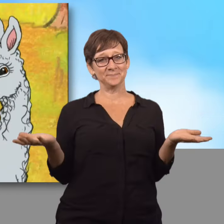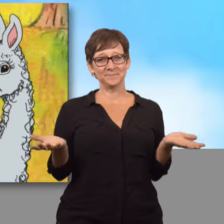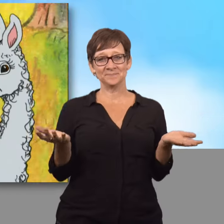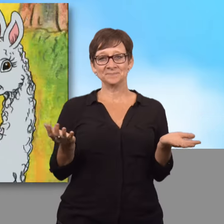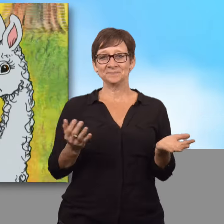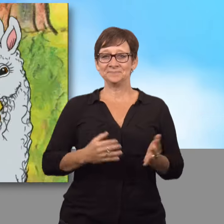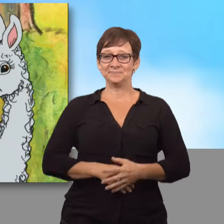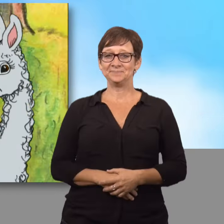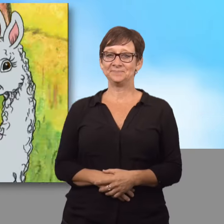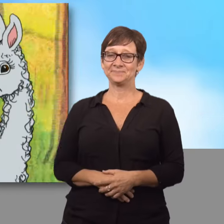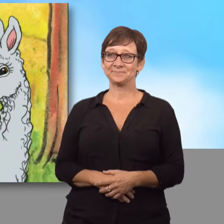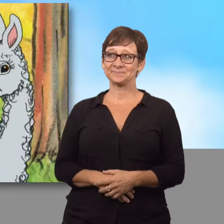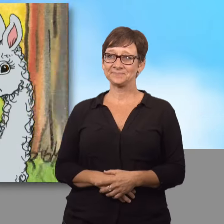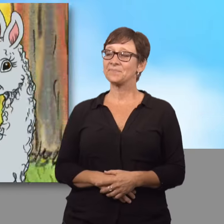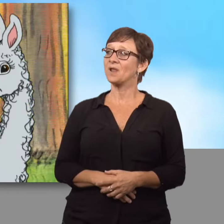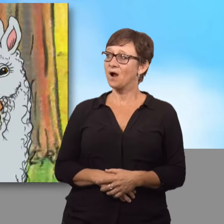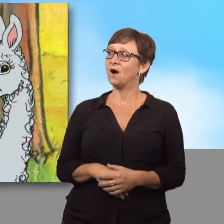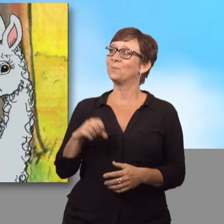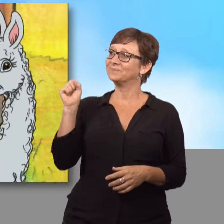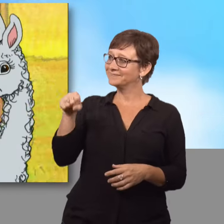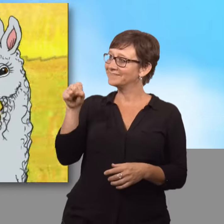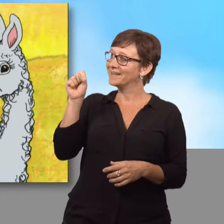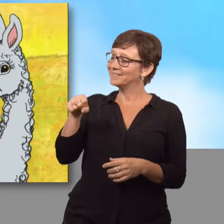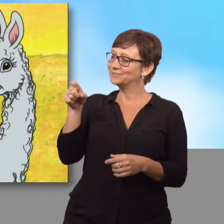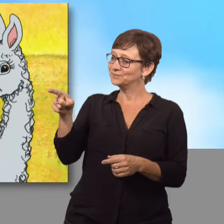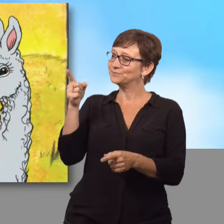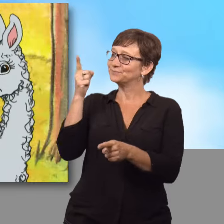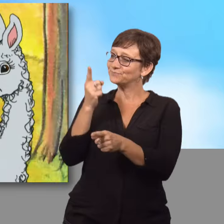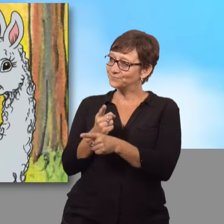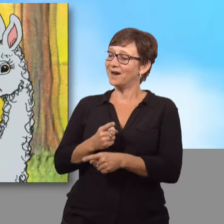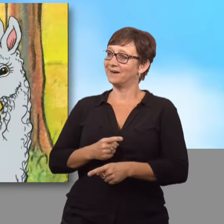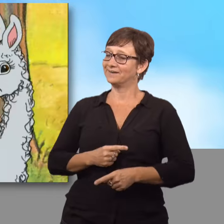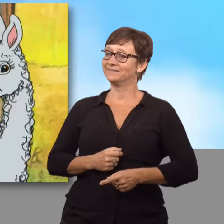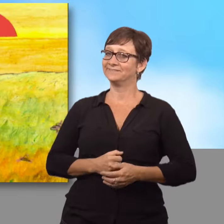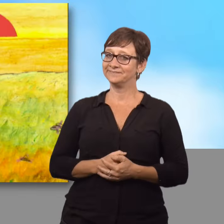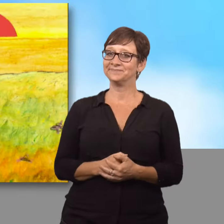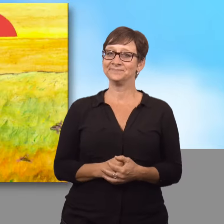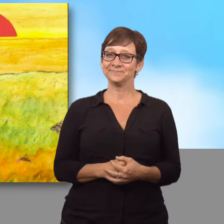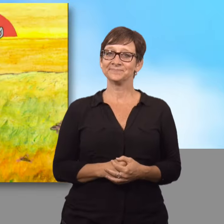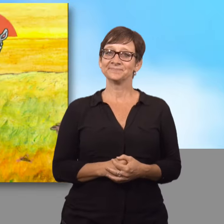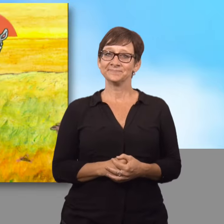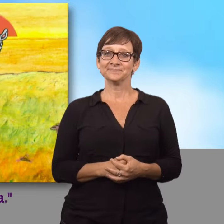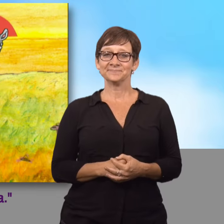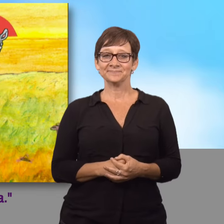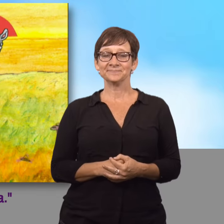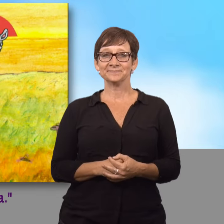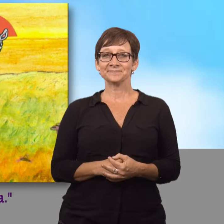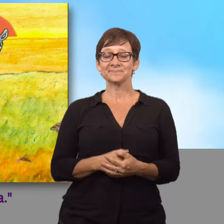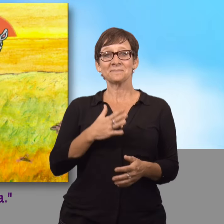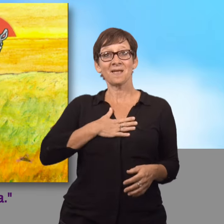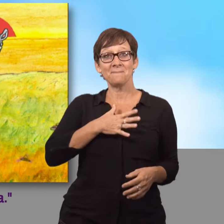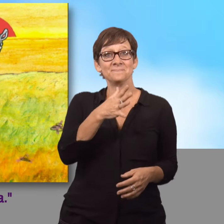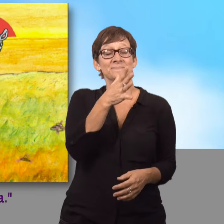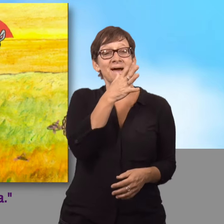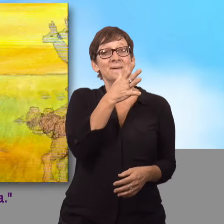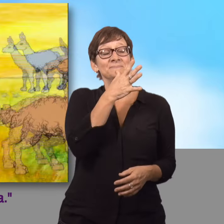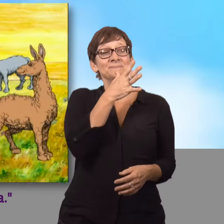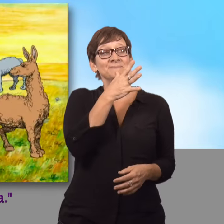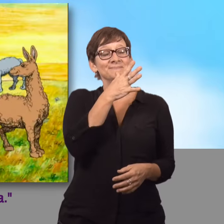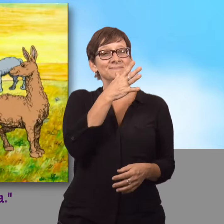Yes, you are right, I said to my friend. My mama's a...